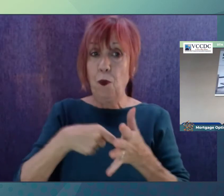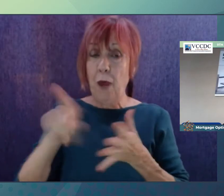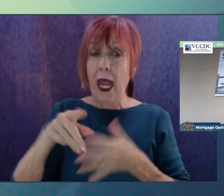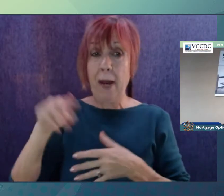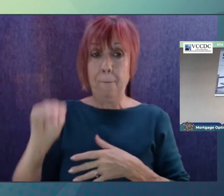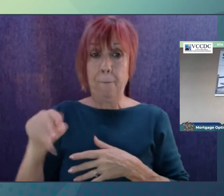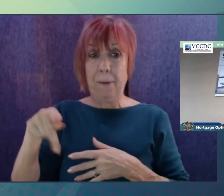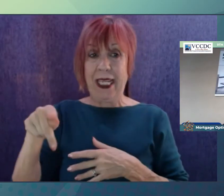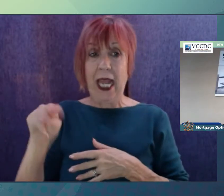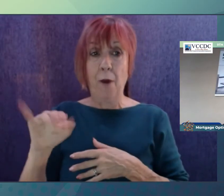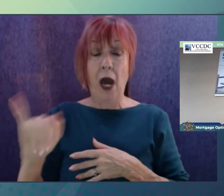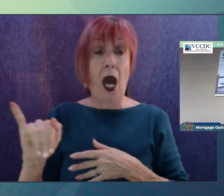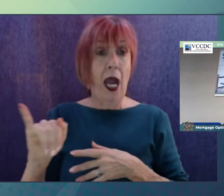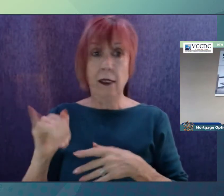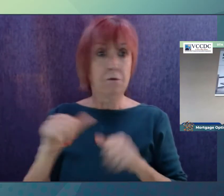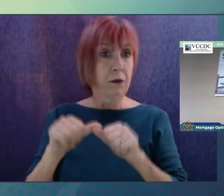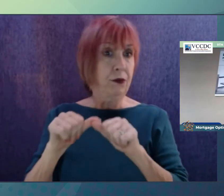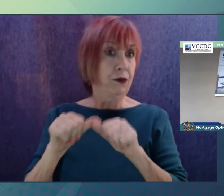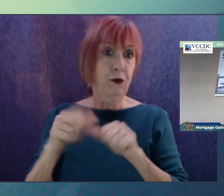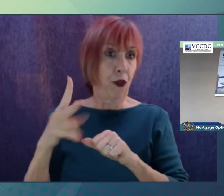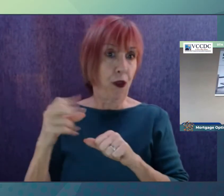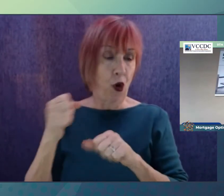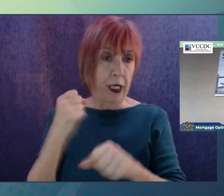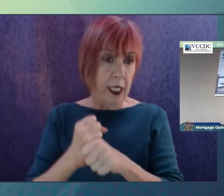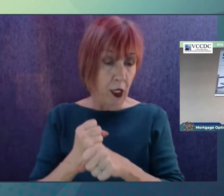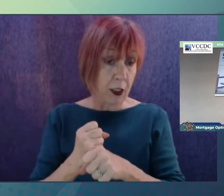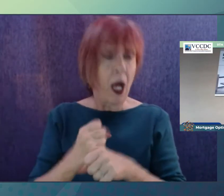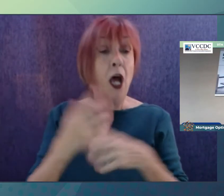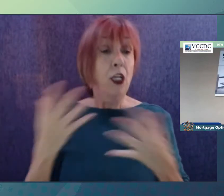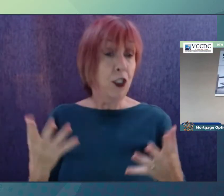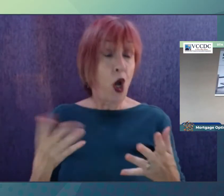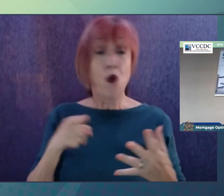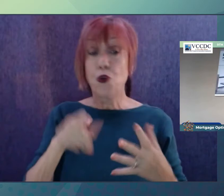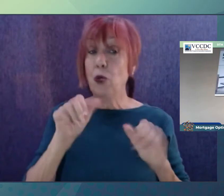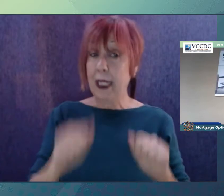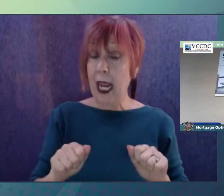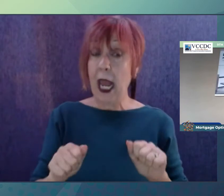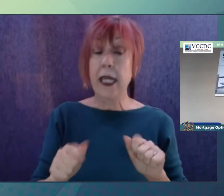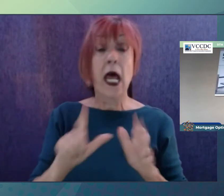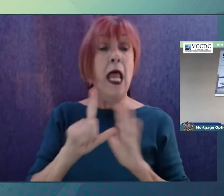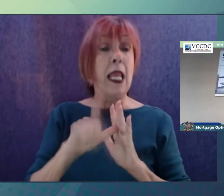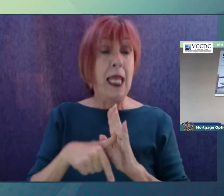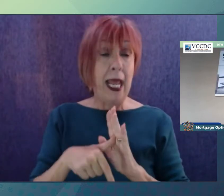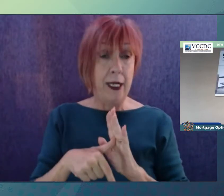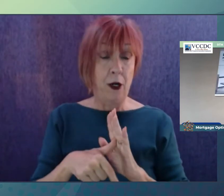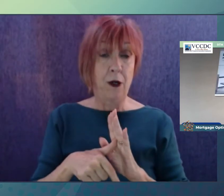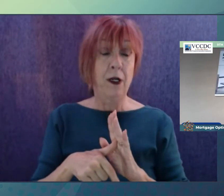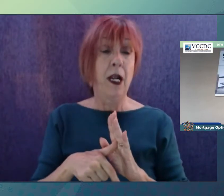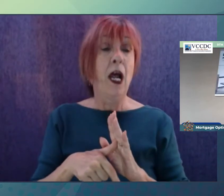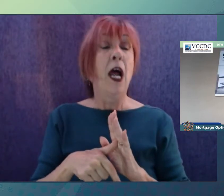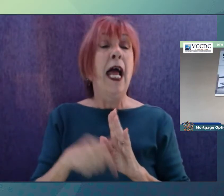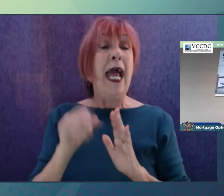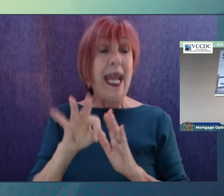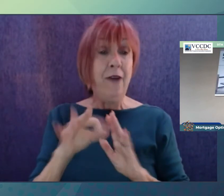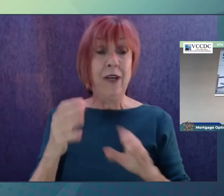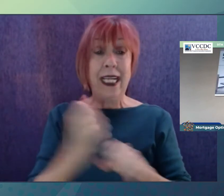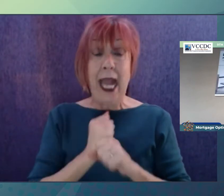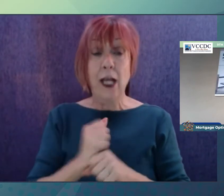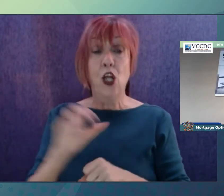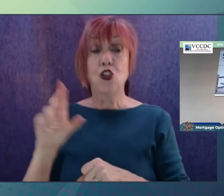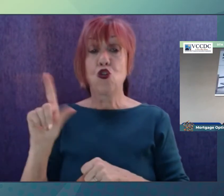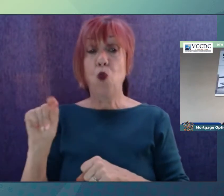eliminate PMI, homeowners can refinance an FHA loan into a conventional mortgage once they gain 20% equity in their